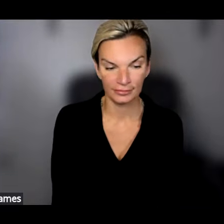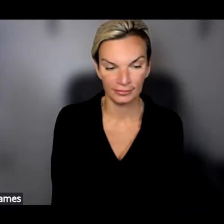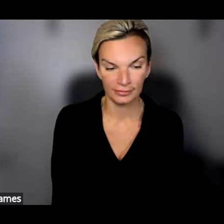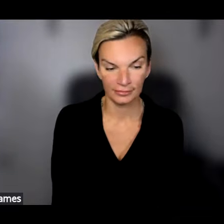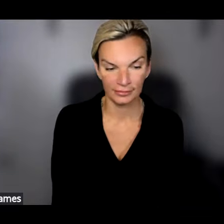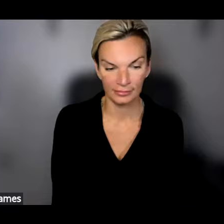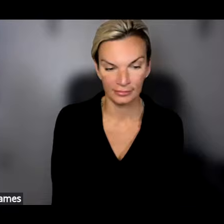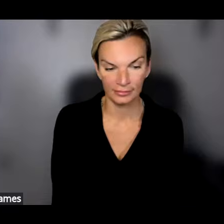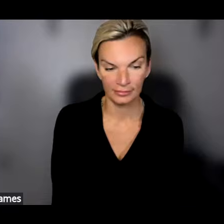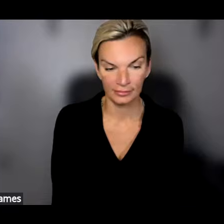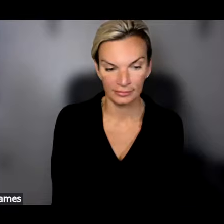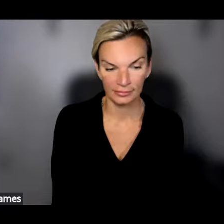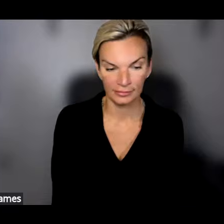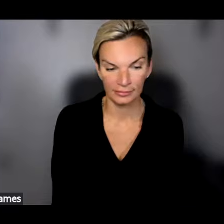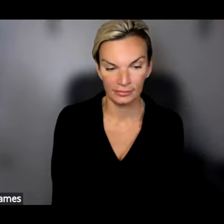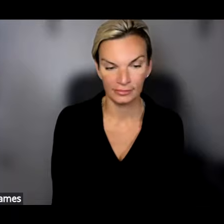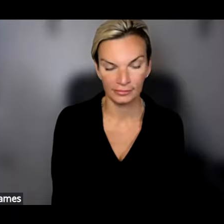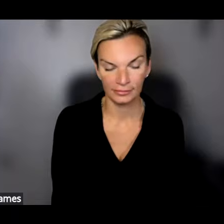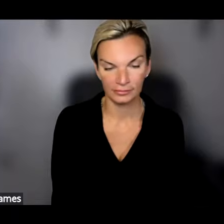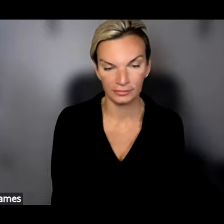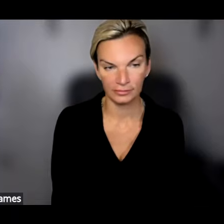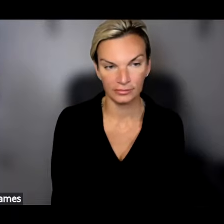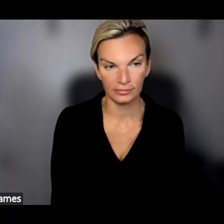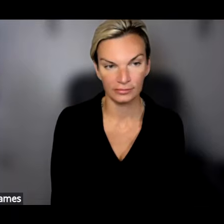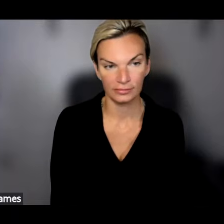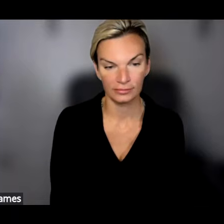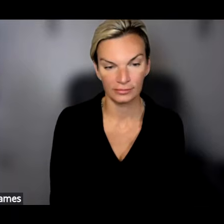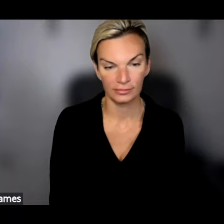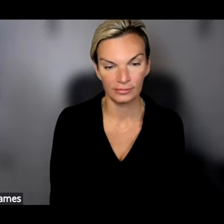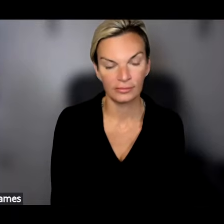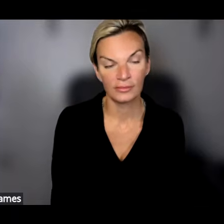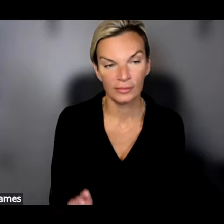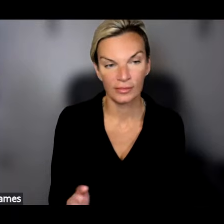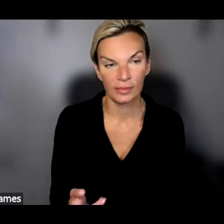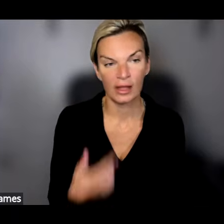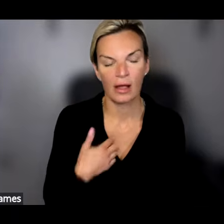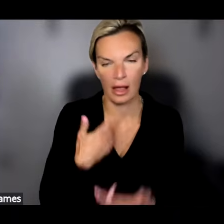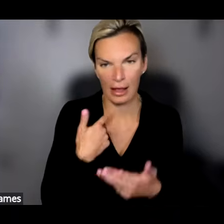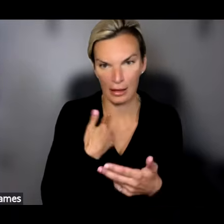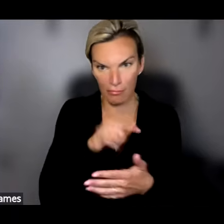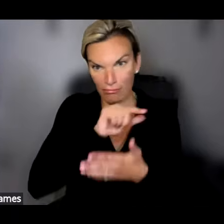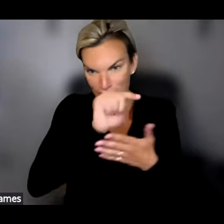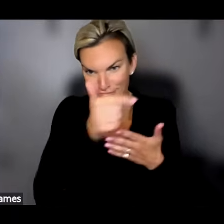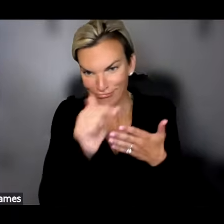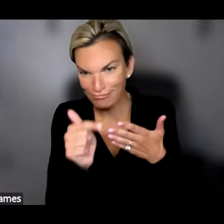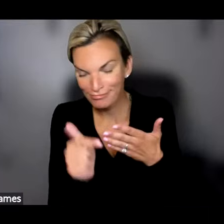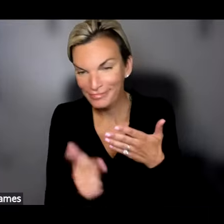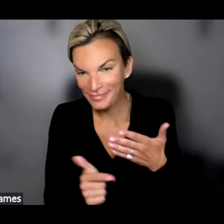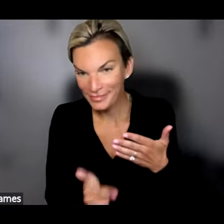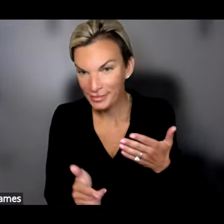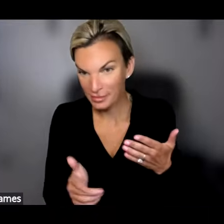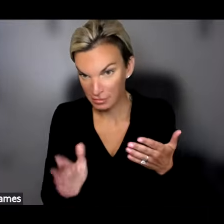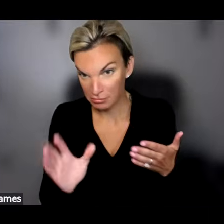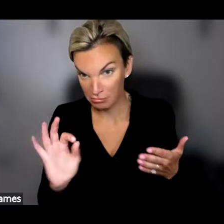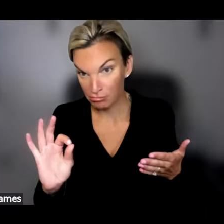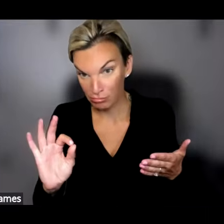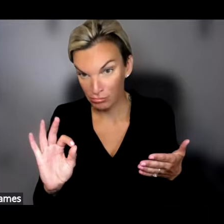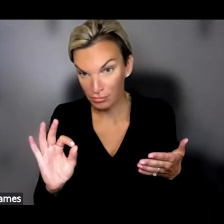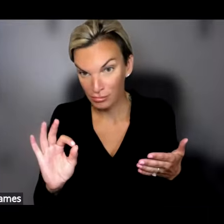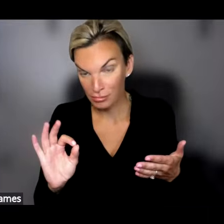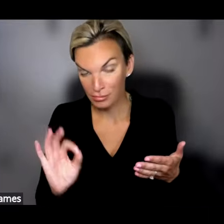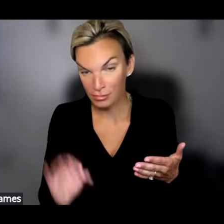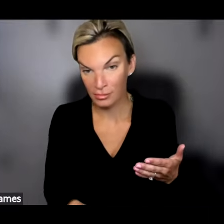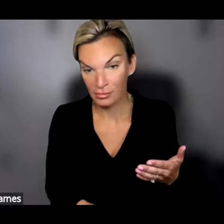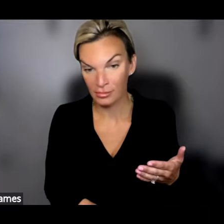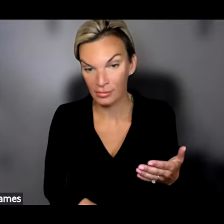Mr. Brady, do you, I'm taking these in the order they came in, so do you have an objection to that, or are you okay?